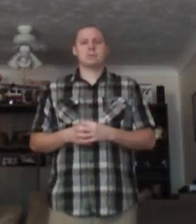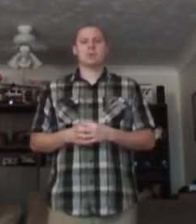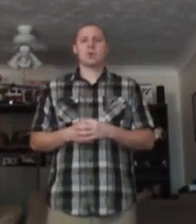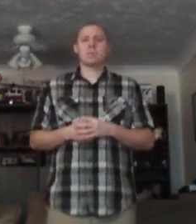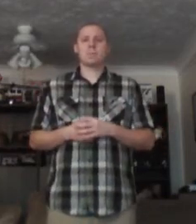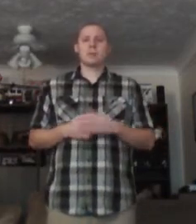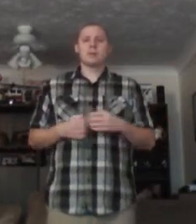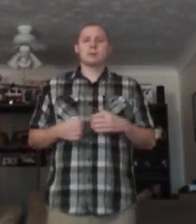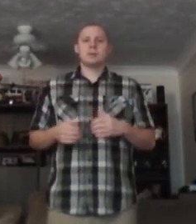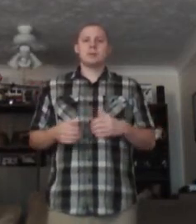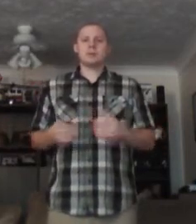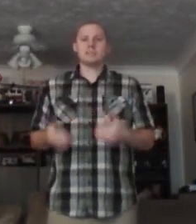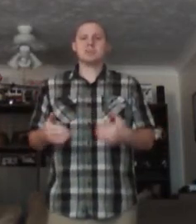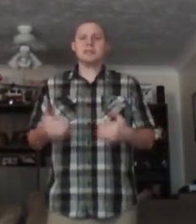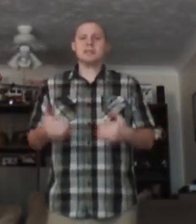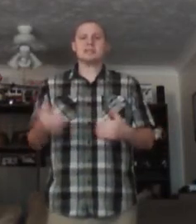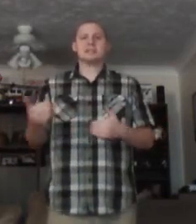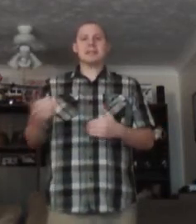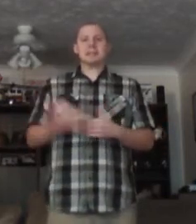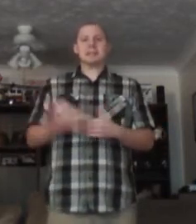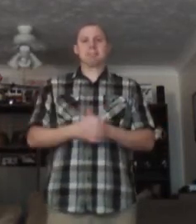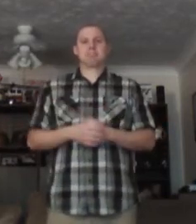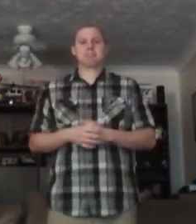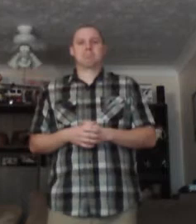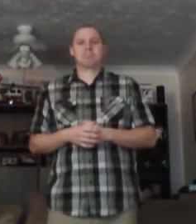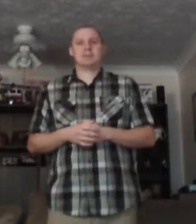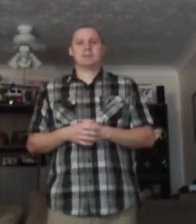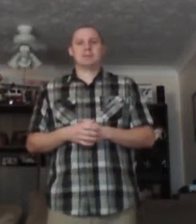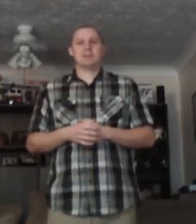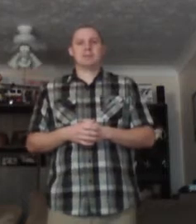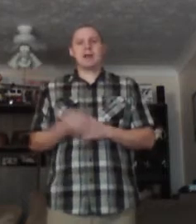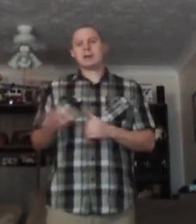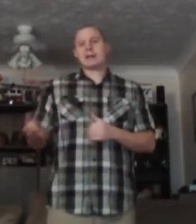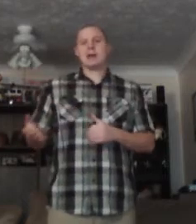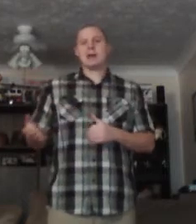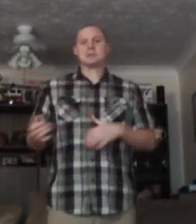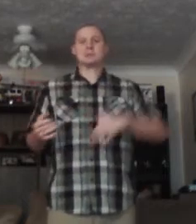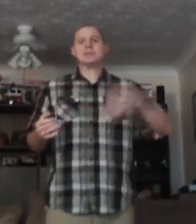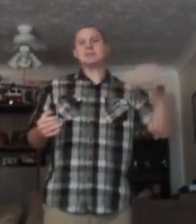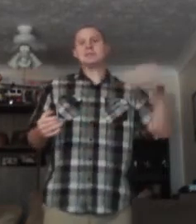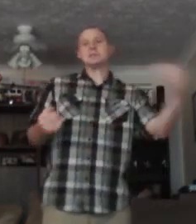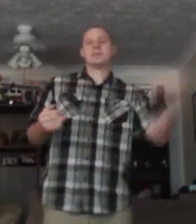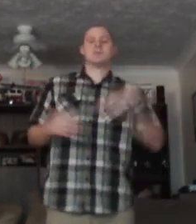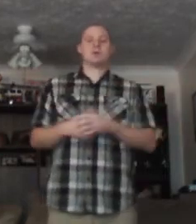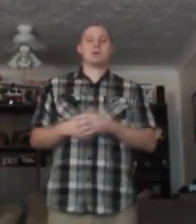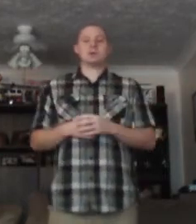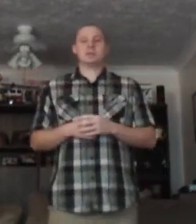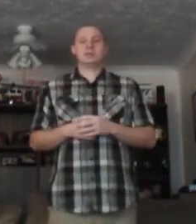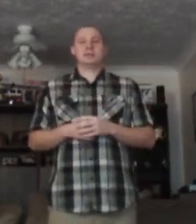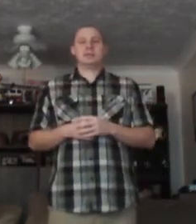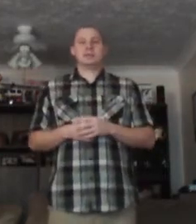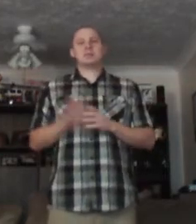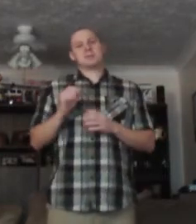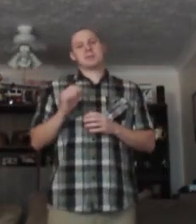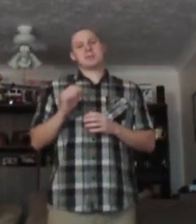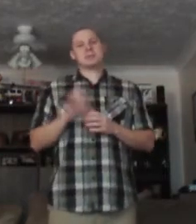Or you can simply get to cleaning. Air out the house, clean the soot off the walls, get rid of the things that were